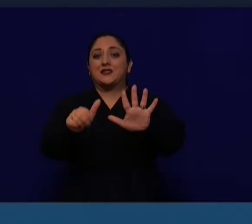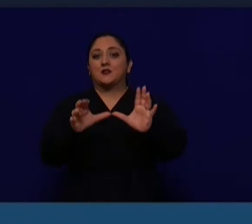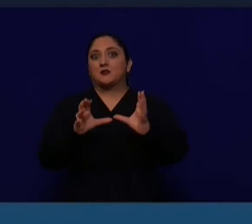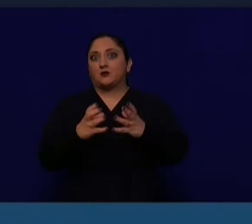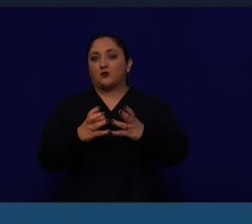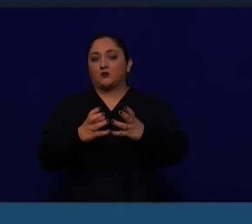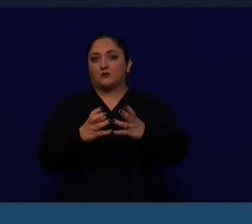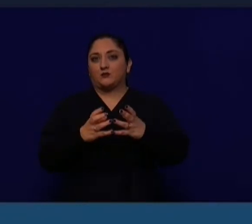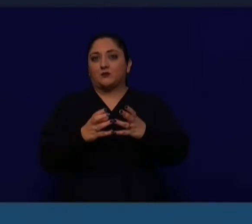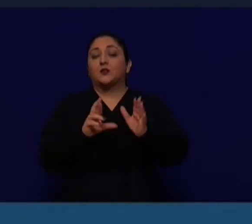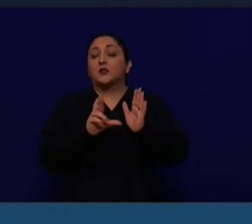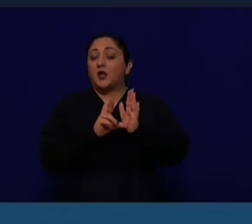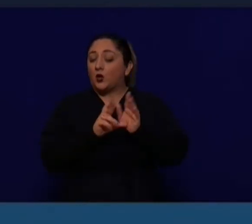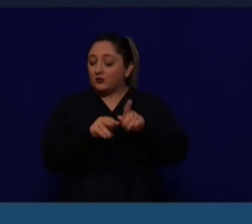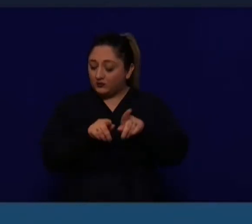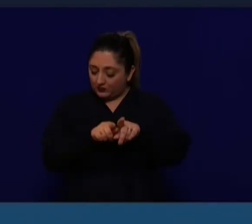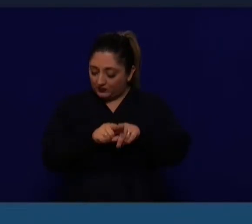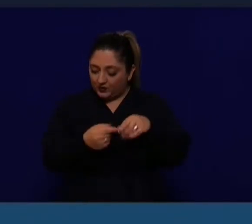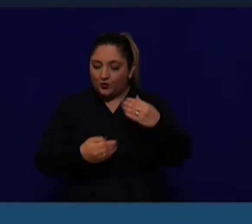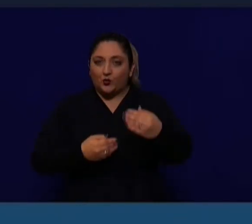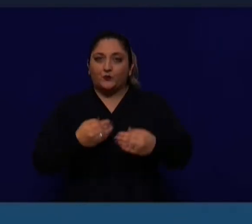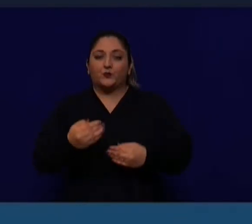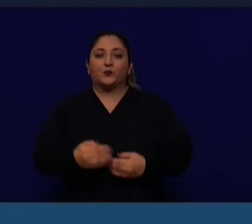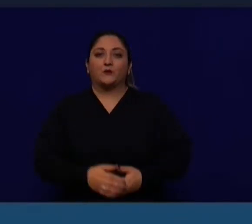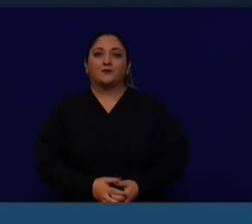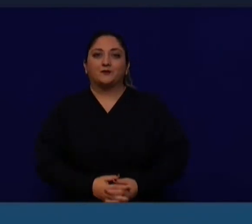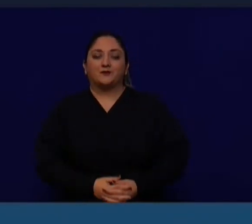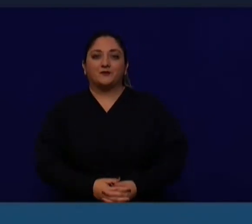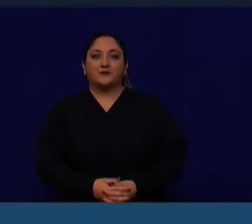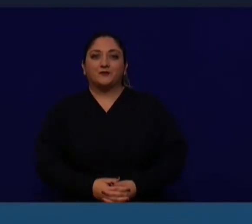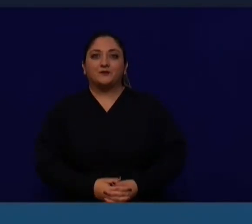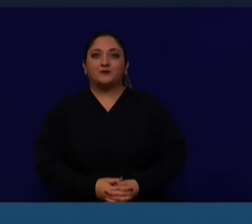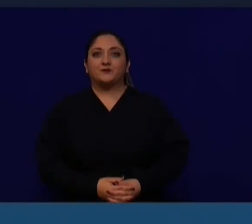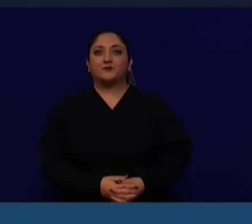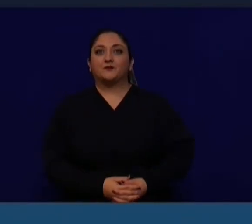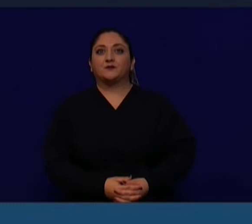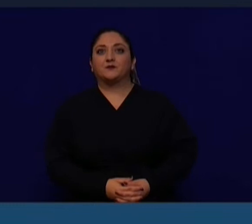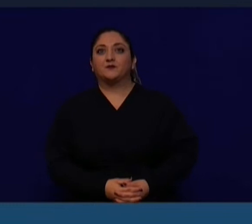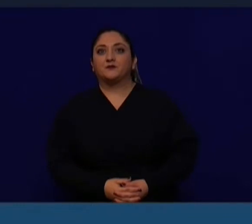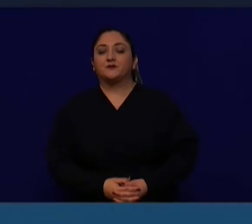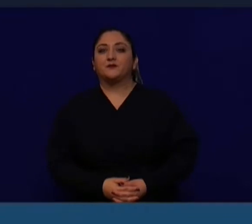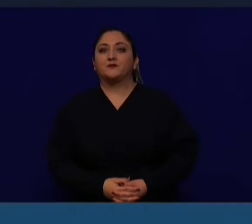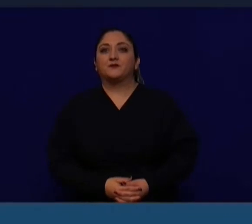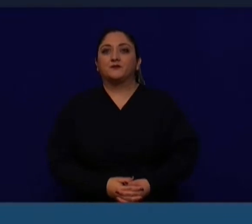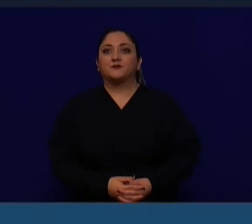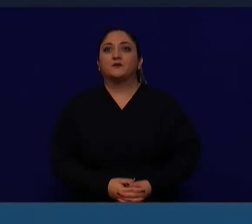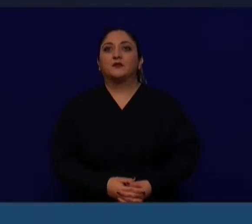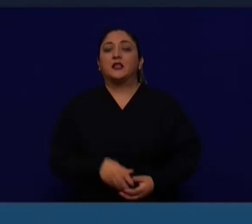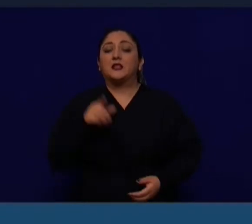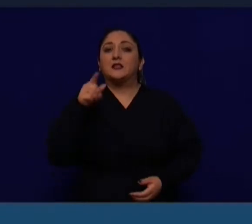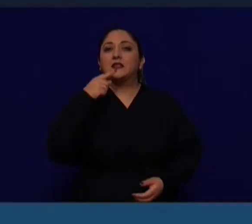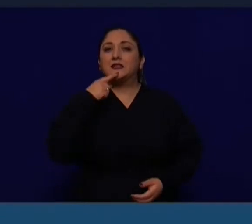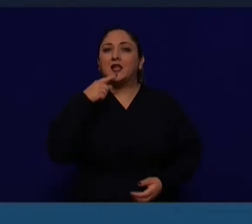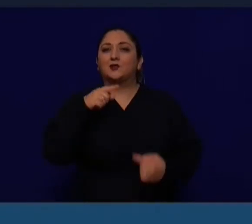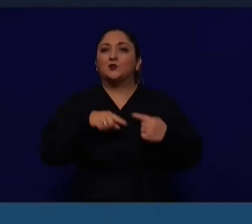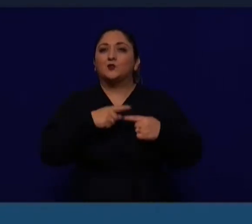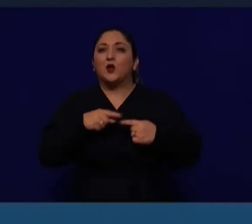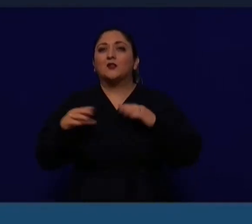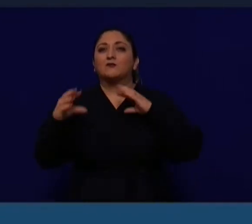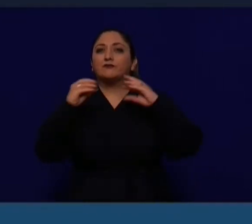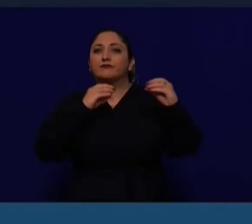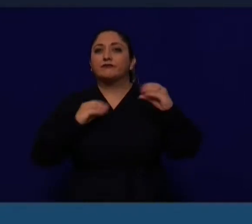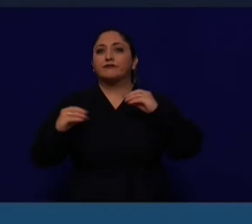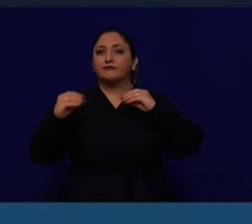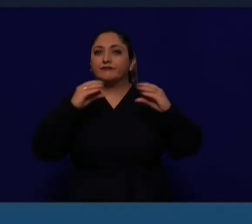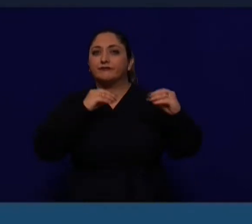hemmhekk ir-regoli jibqgħu japplikaw ukoll. Semmejt tajjeb ħafna inti wkoll li l-taħdidiet bilaterali li